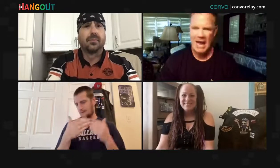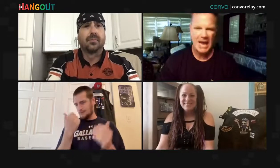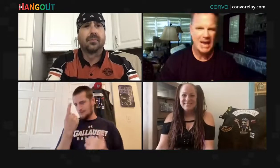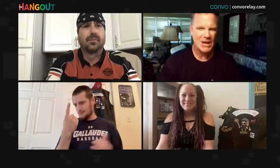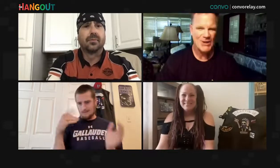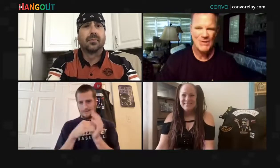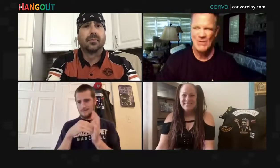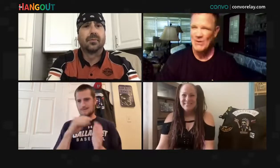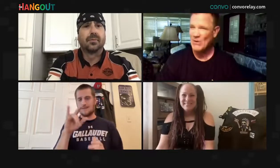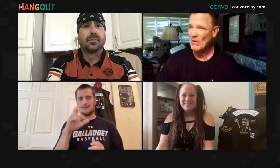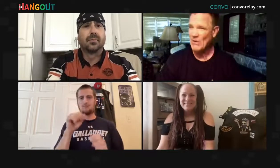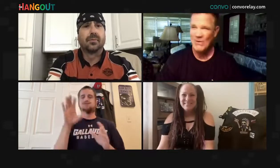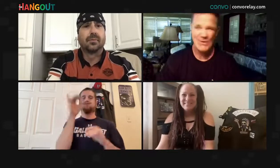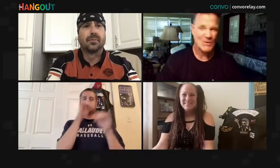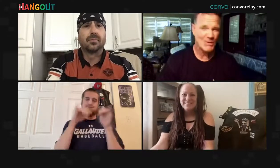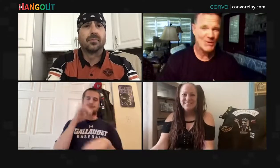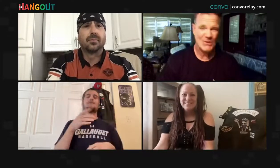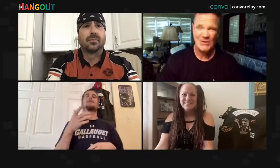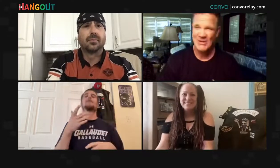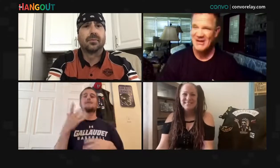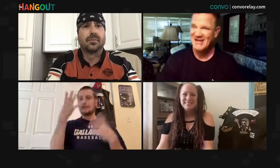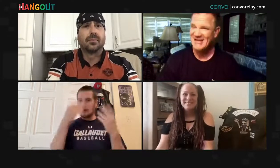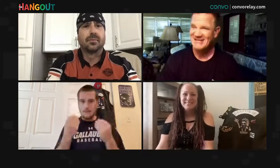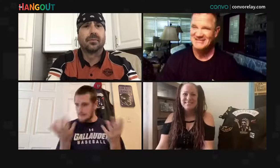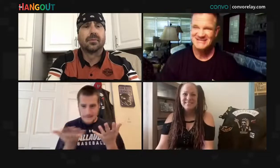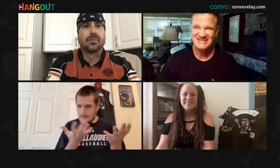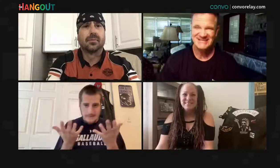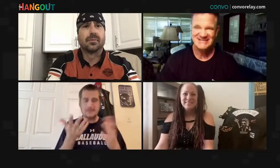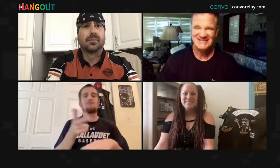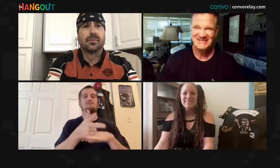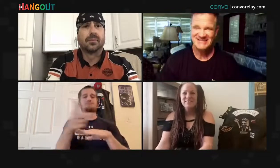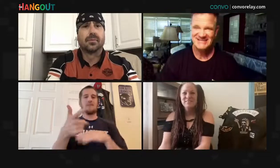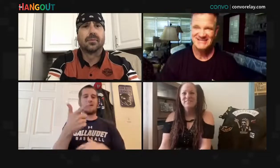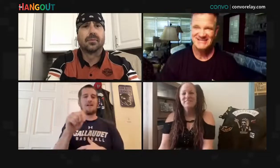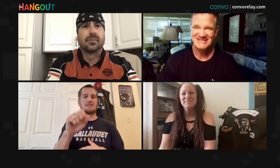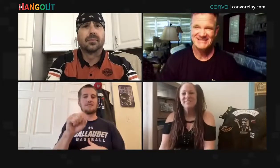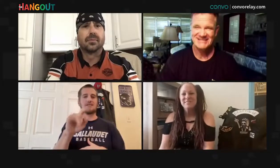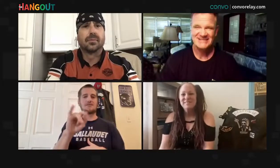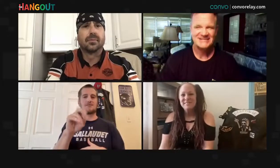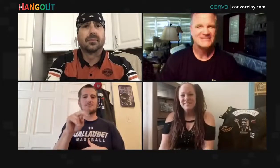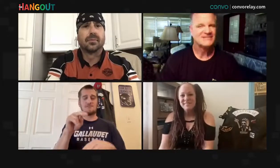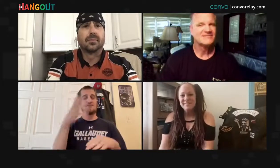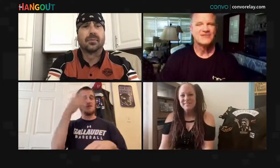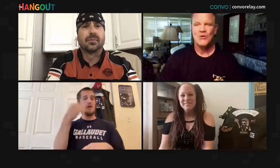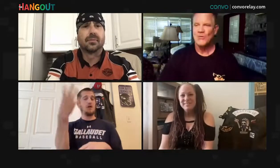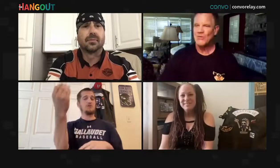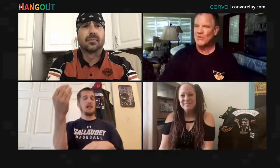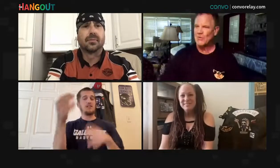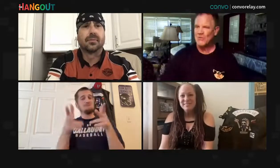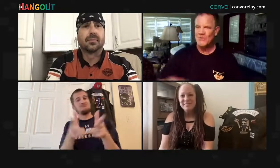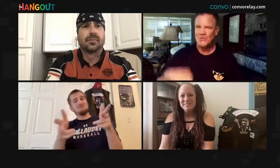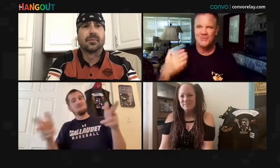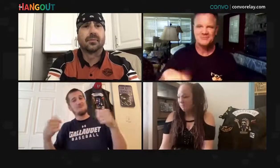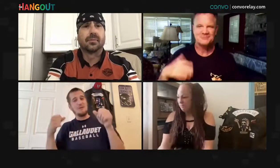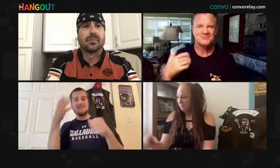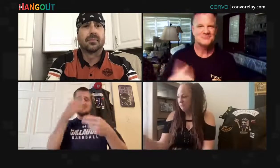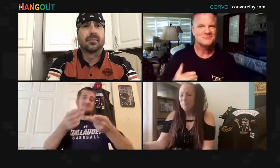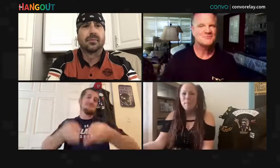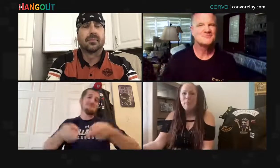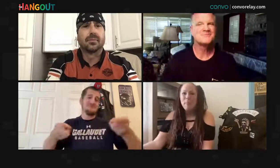for 18 hours, about 1,000 miles. And then I pulled over at a gas station to go sleep. Wow.